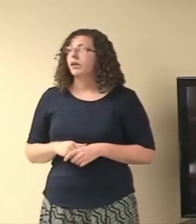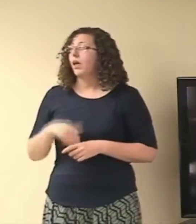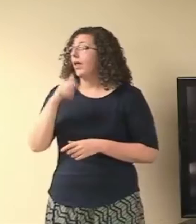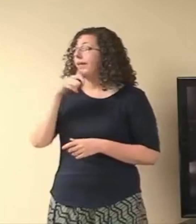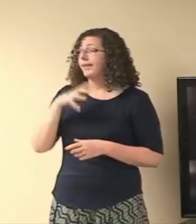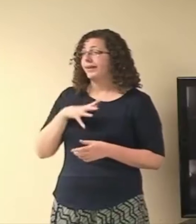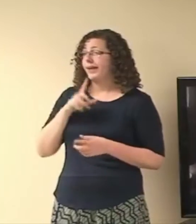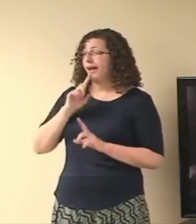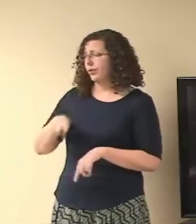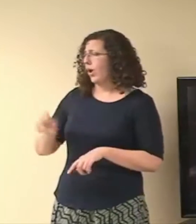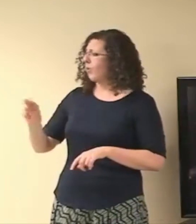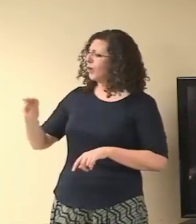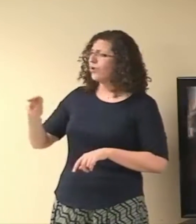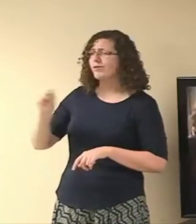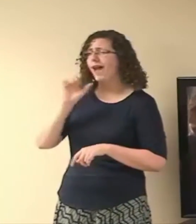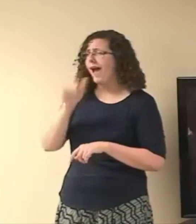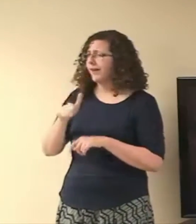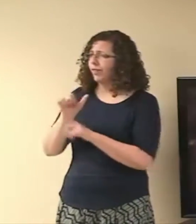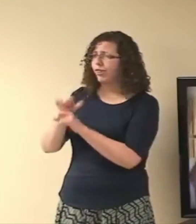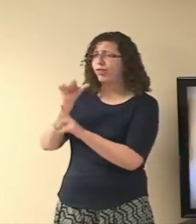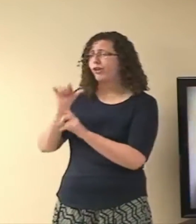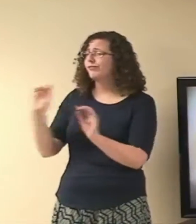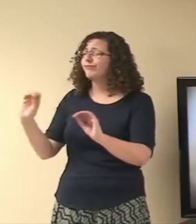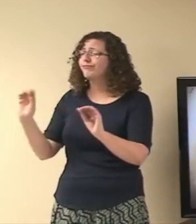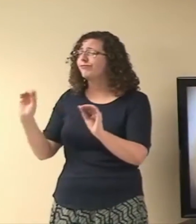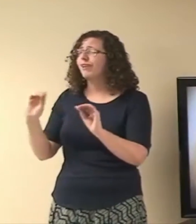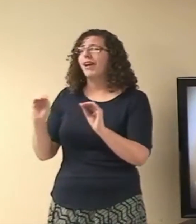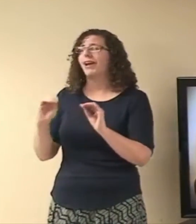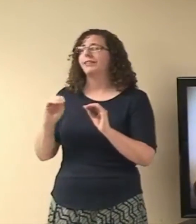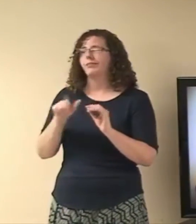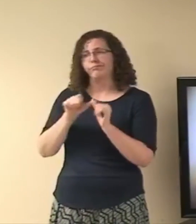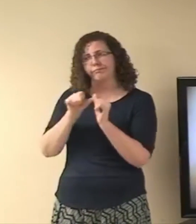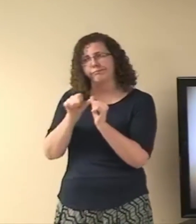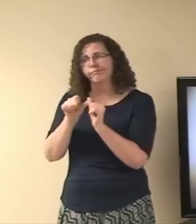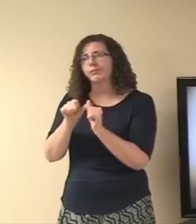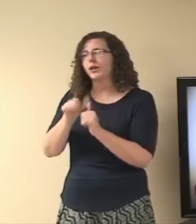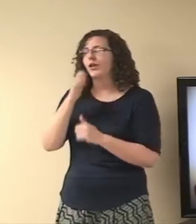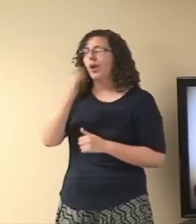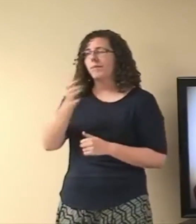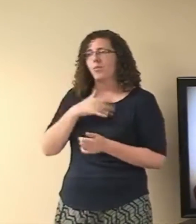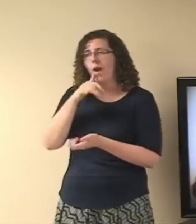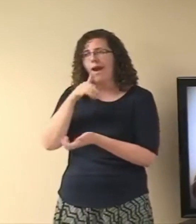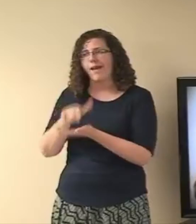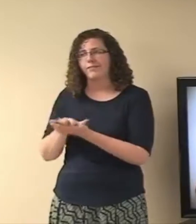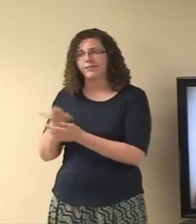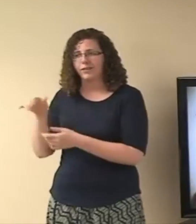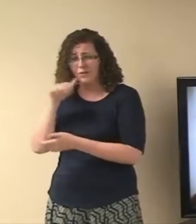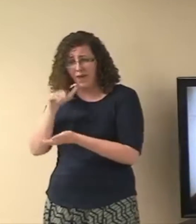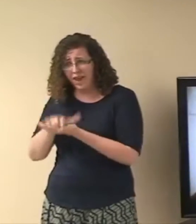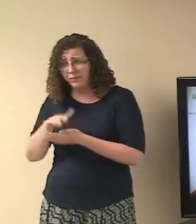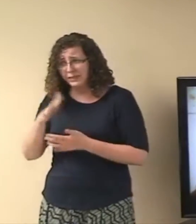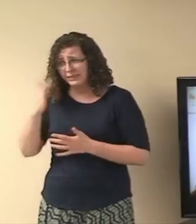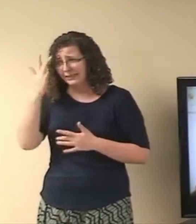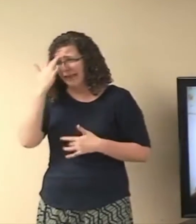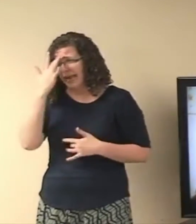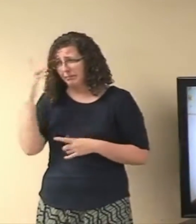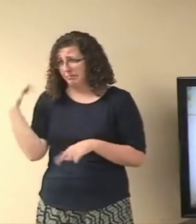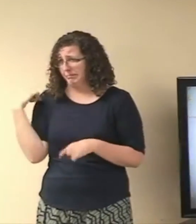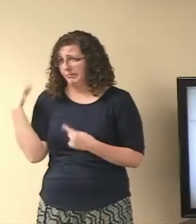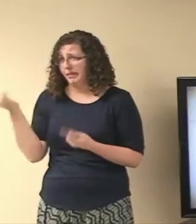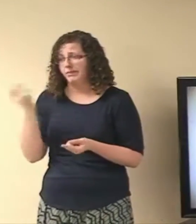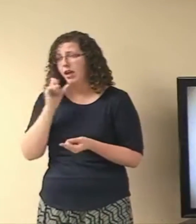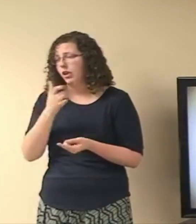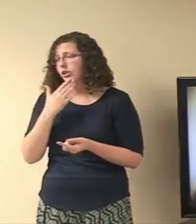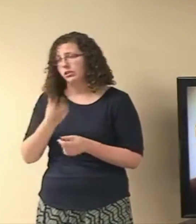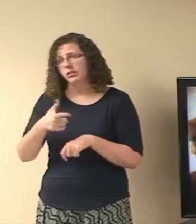that sort of deal, but she was really persistent. She even called Amy. Amy had been sick, and it really wasn't a great time to have company over.